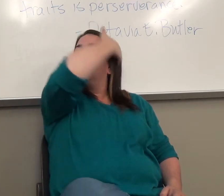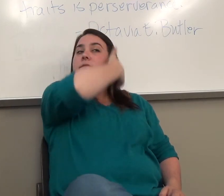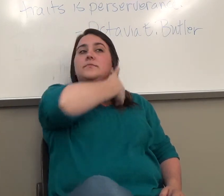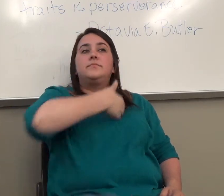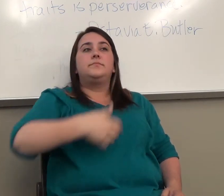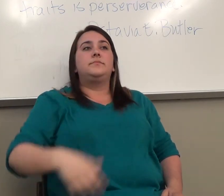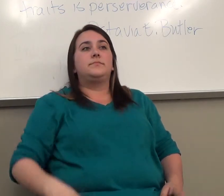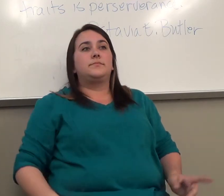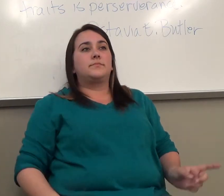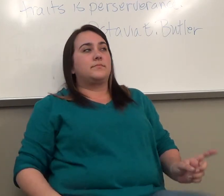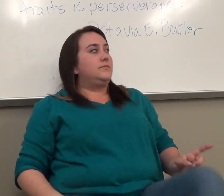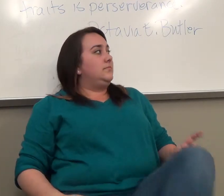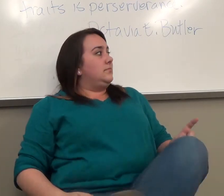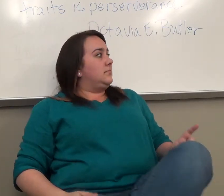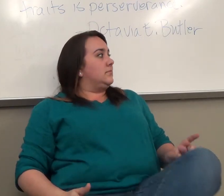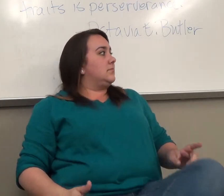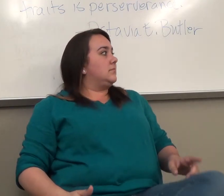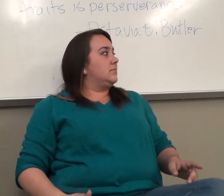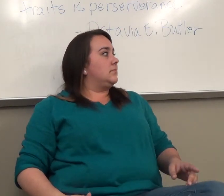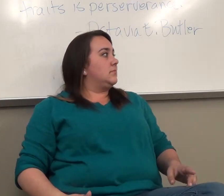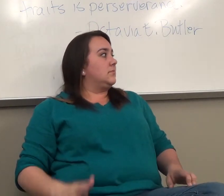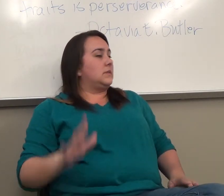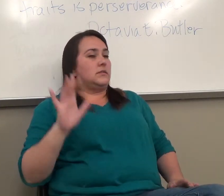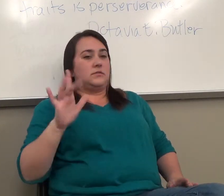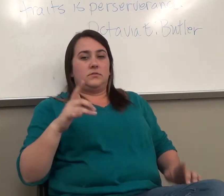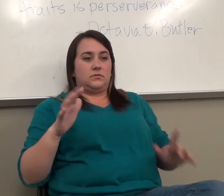It has the thing right there and it doesn't come.